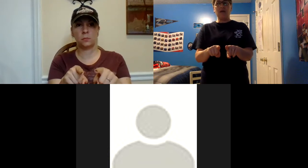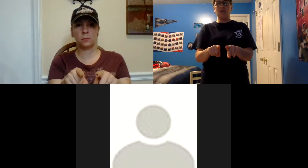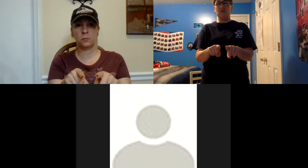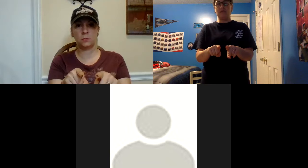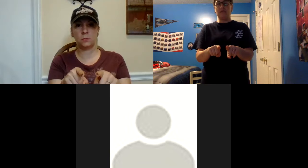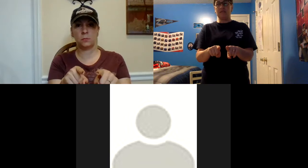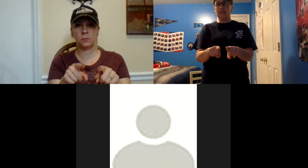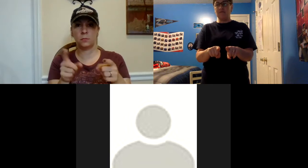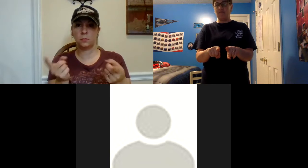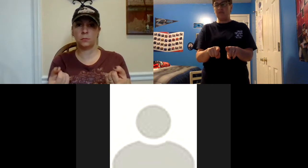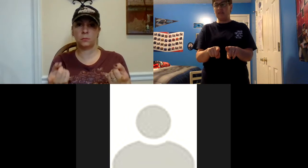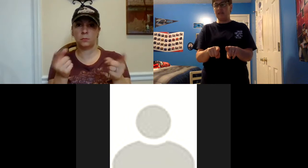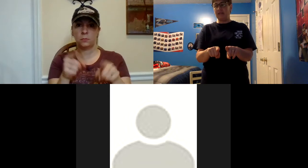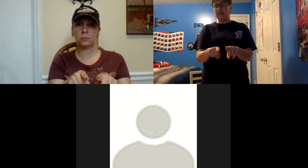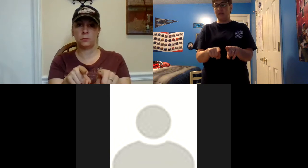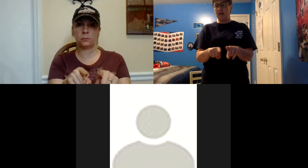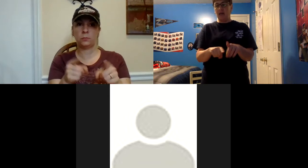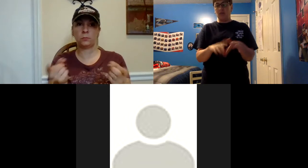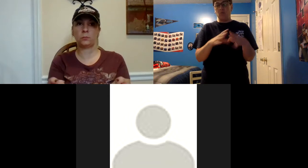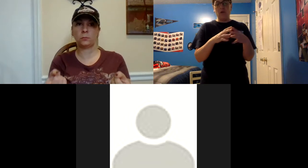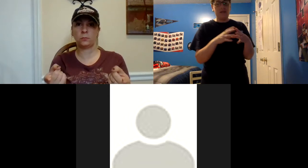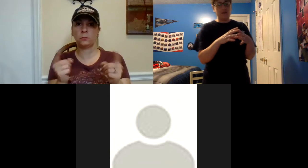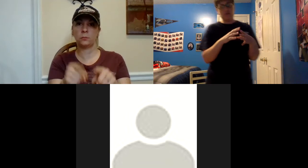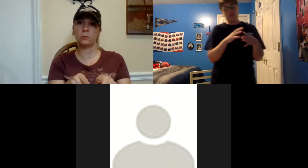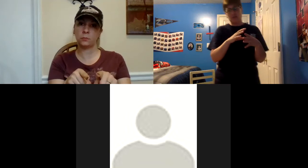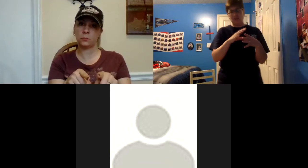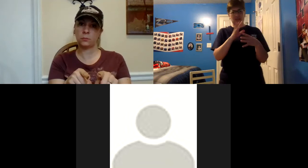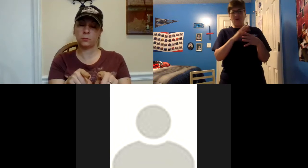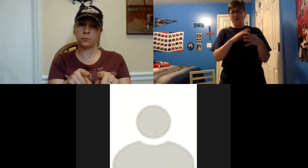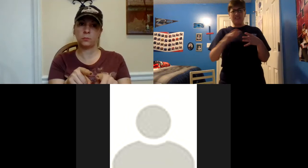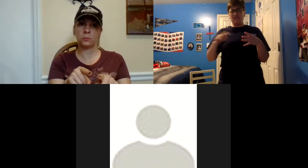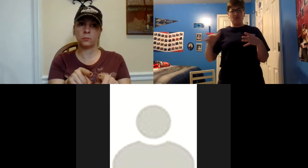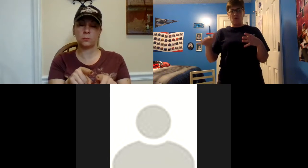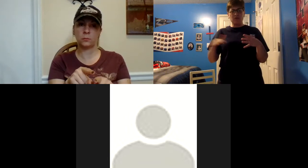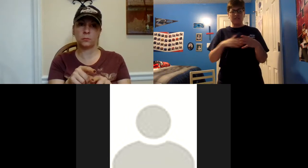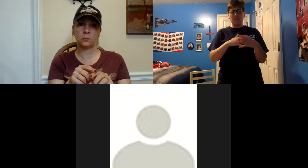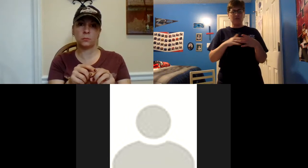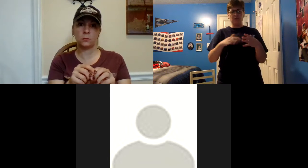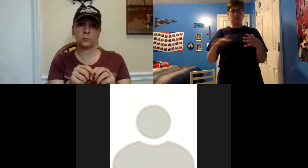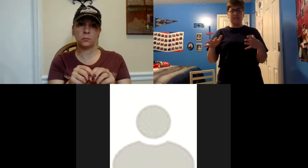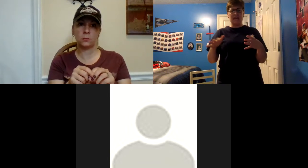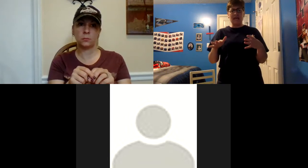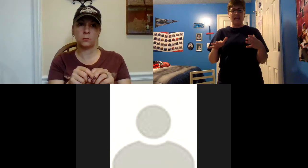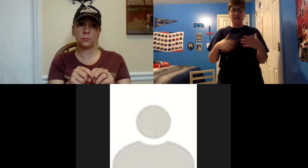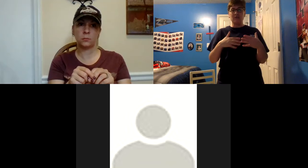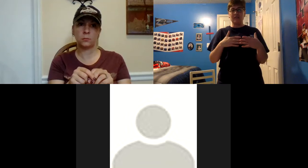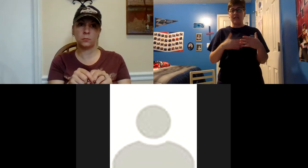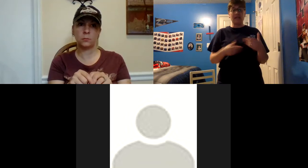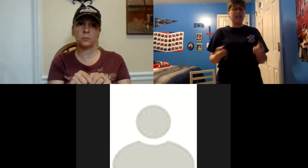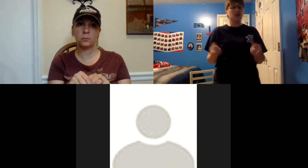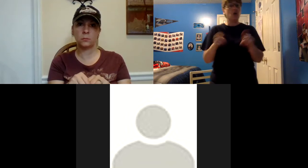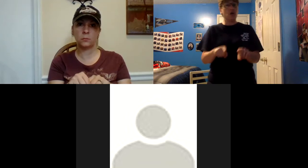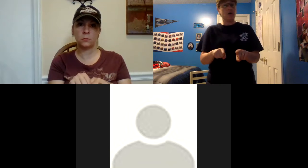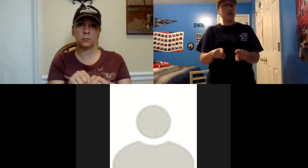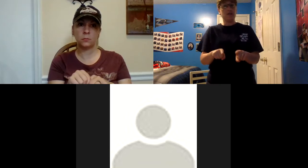But I'll use this even for things when there's, all these different words that a person will say, and they're saying